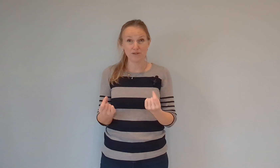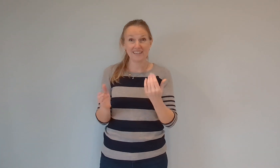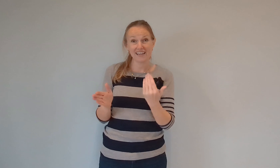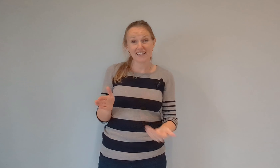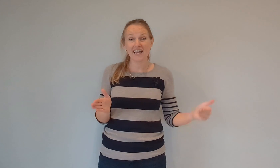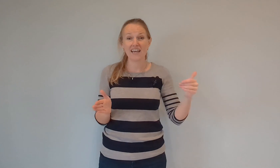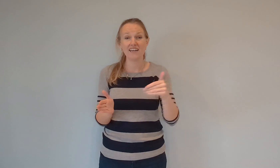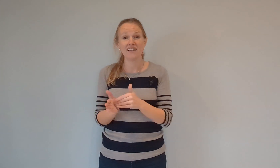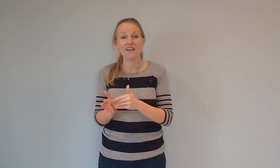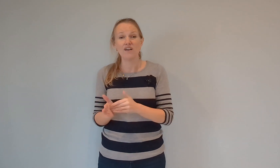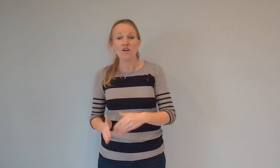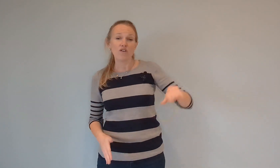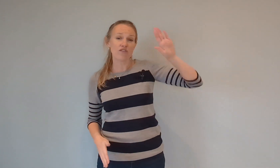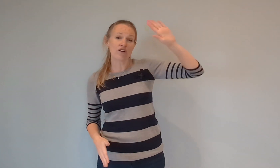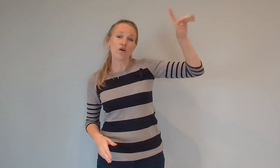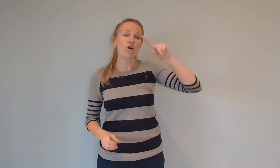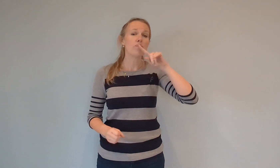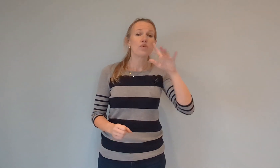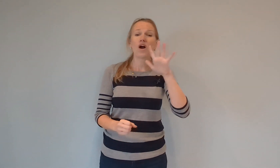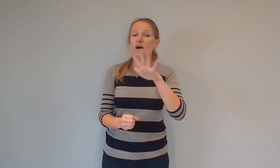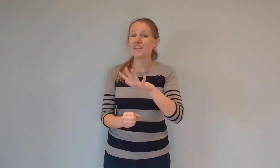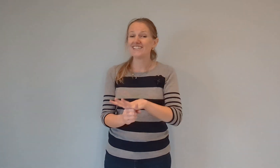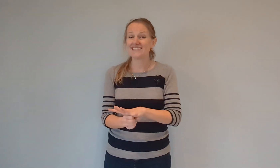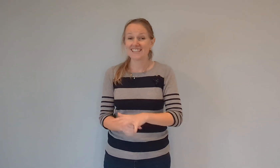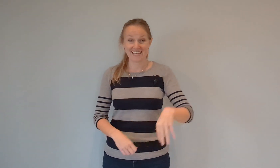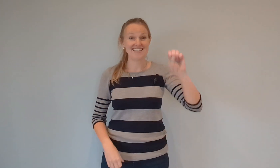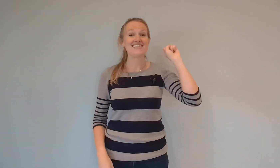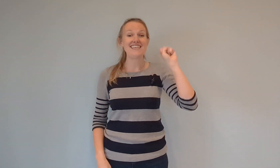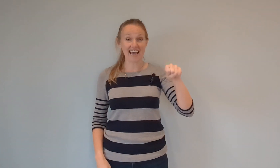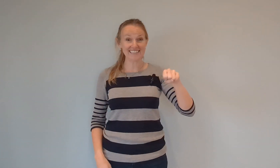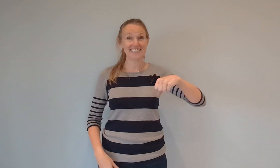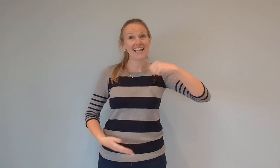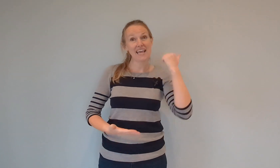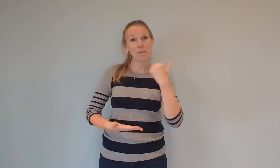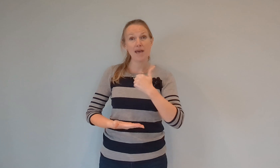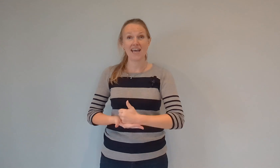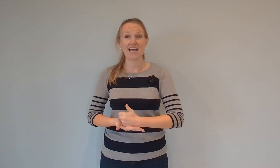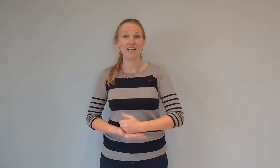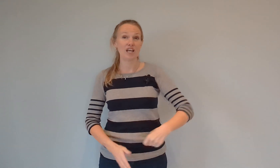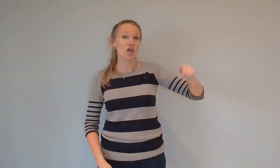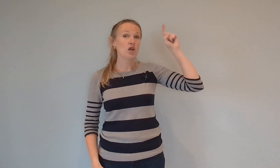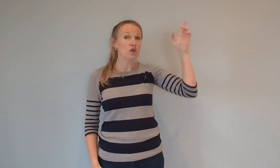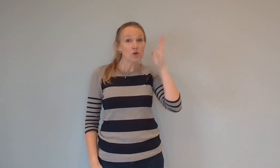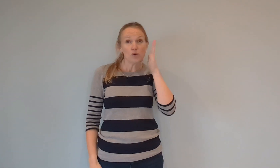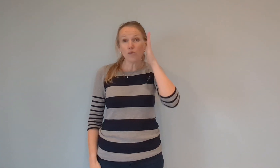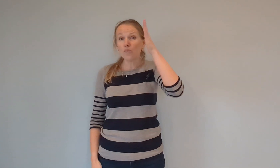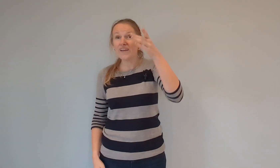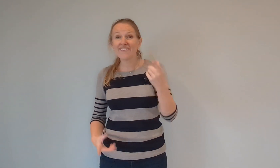it again. For your promise is yes and amen. You